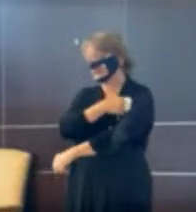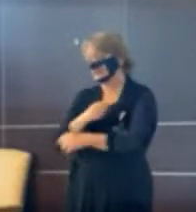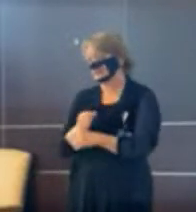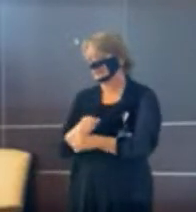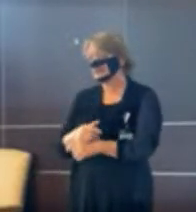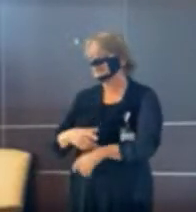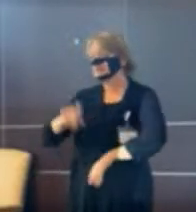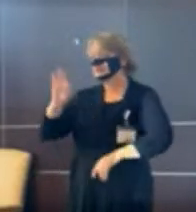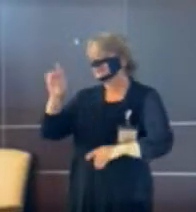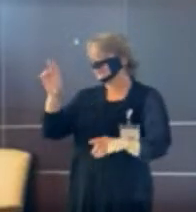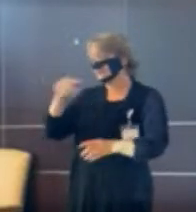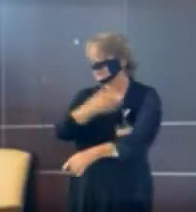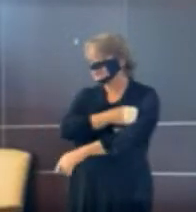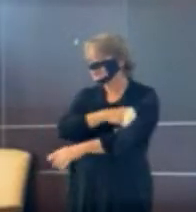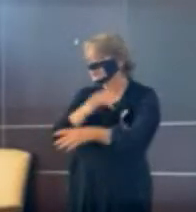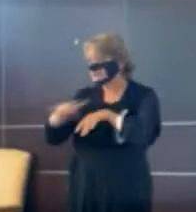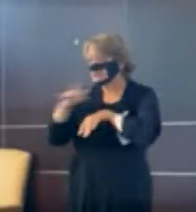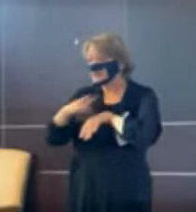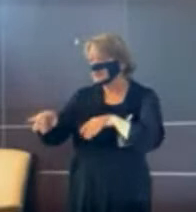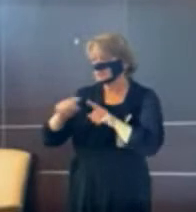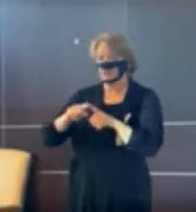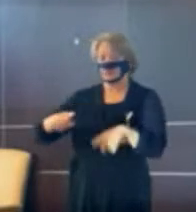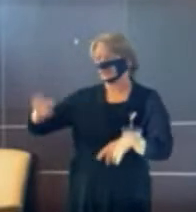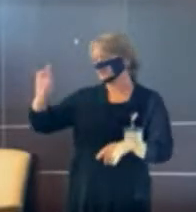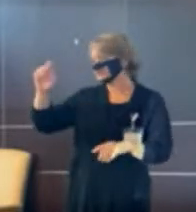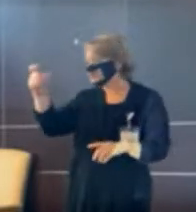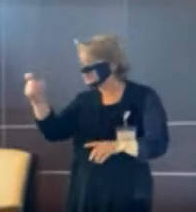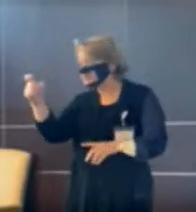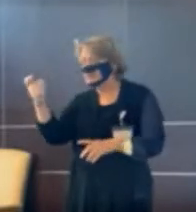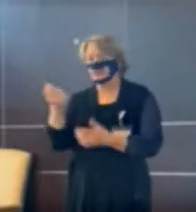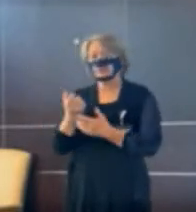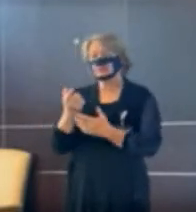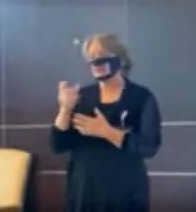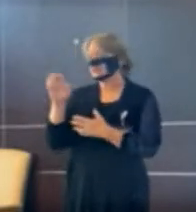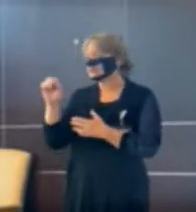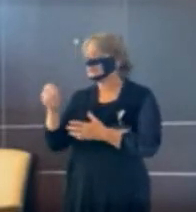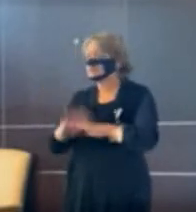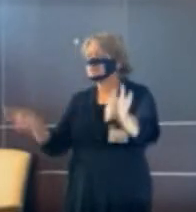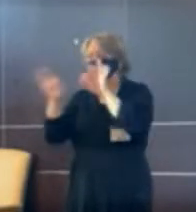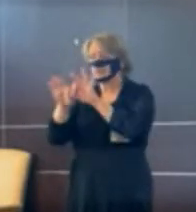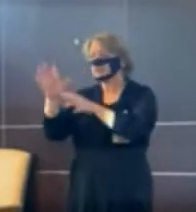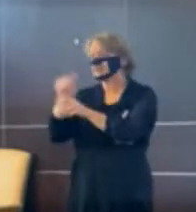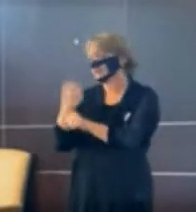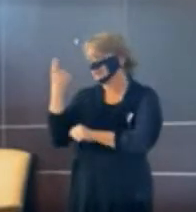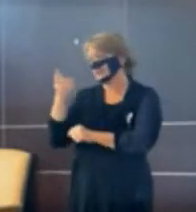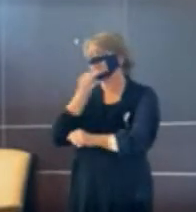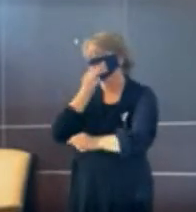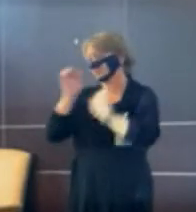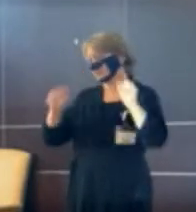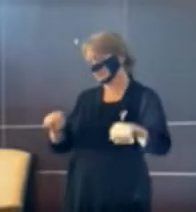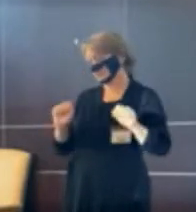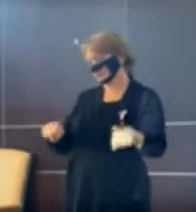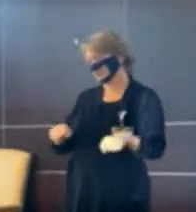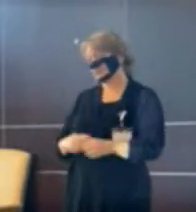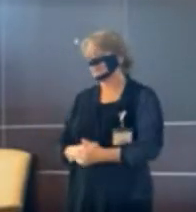available in pharmacies, and it's critical that everyone who can get one just as soon as they can.